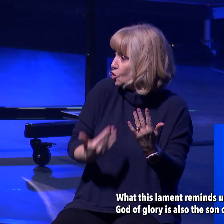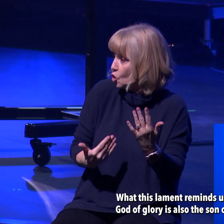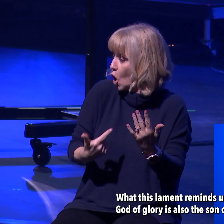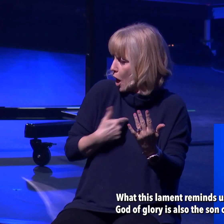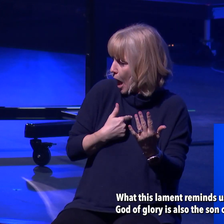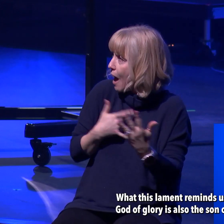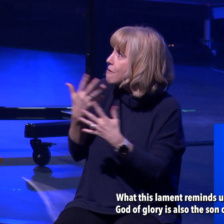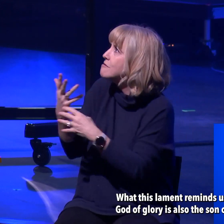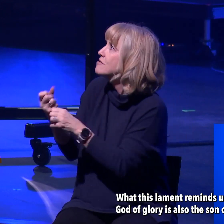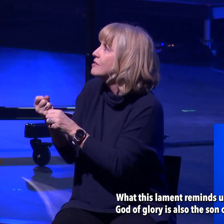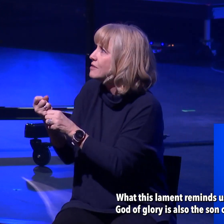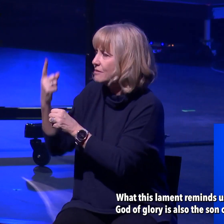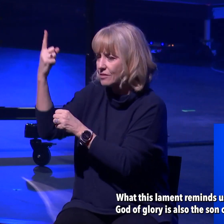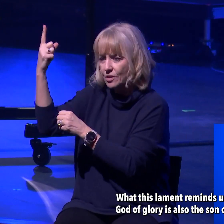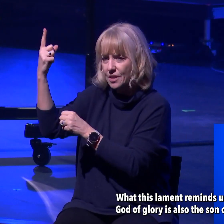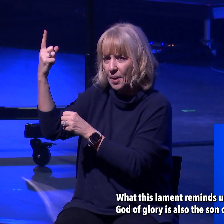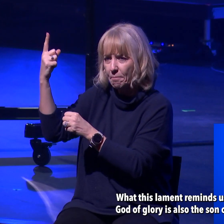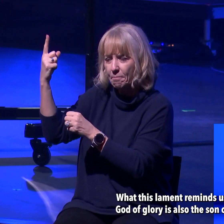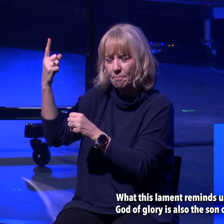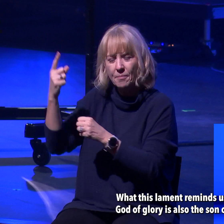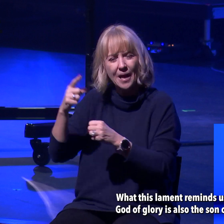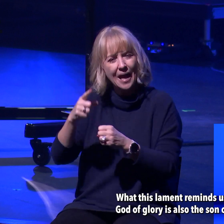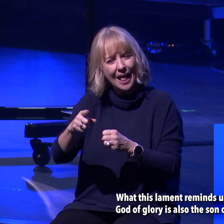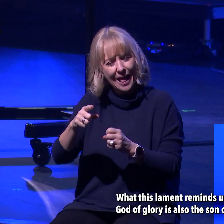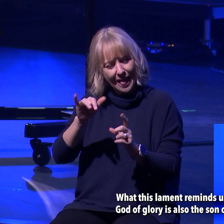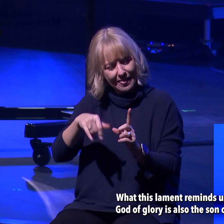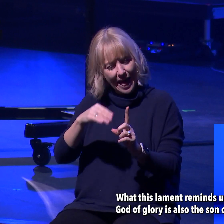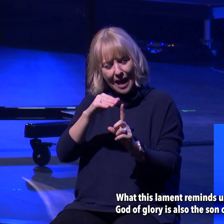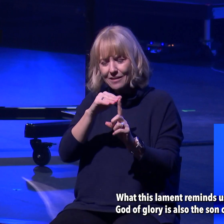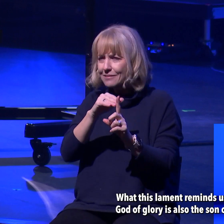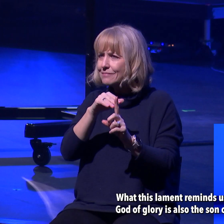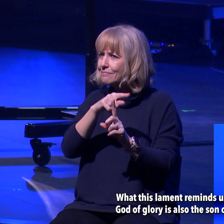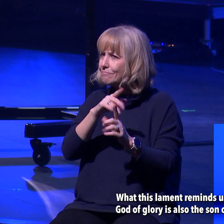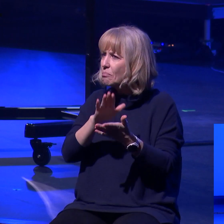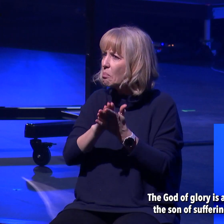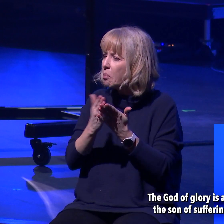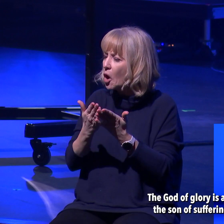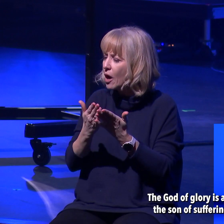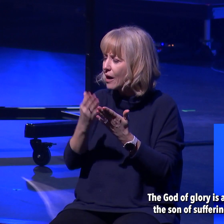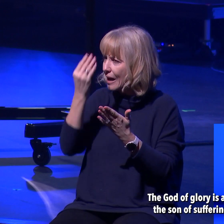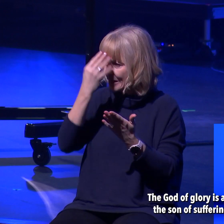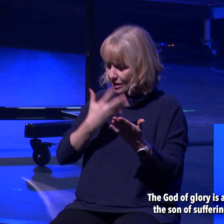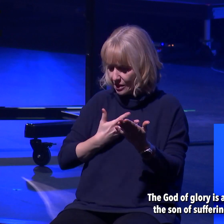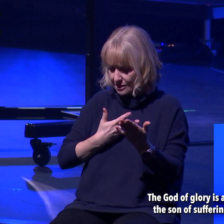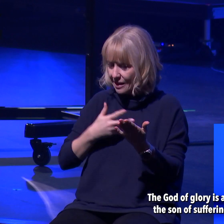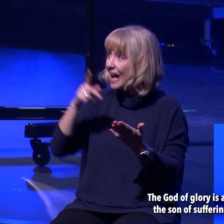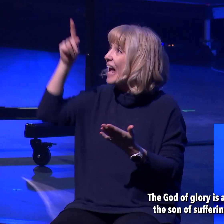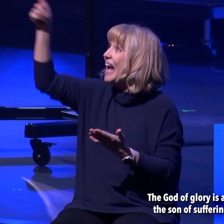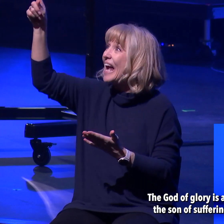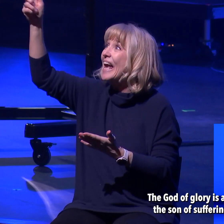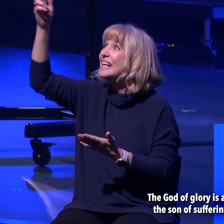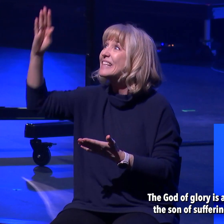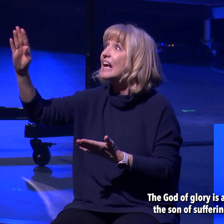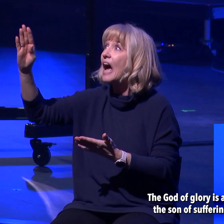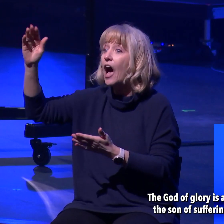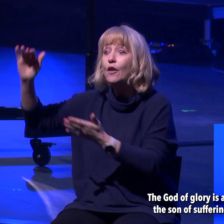that the God of glory is also the son of suffering. The God of glory is also the son of suffering.